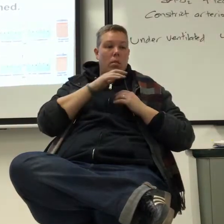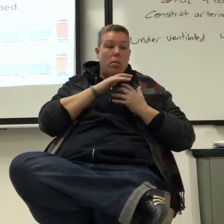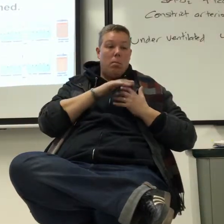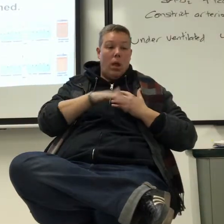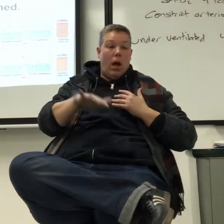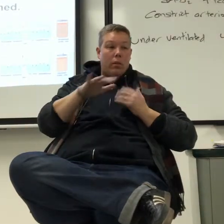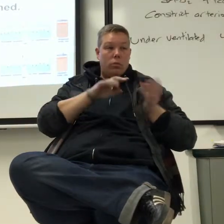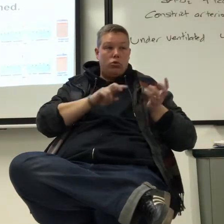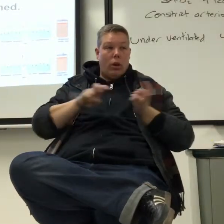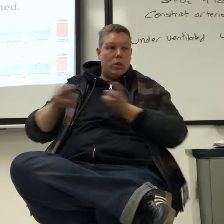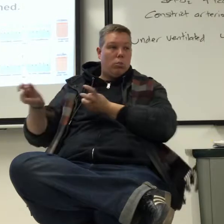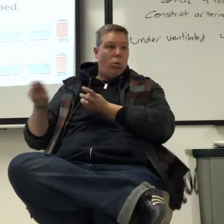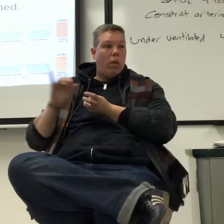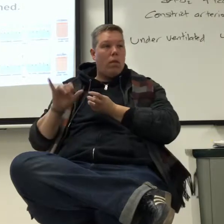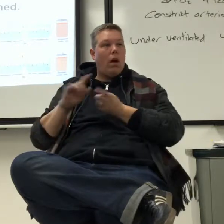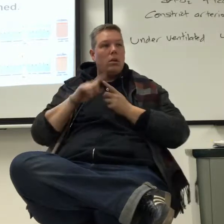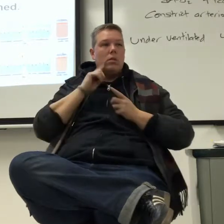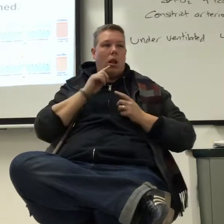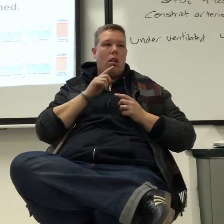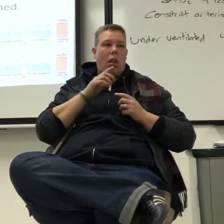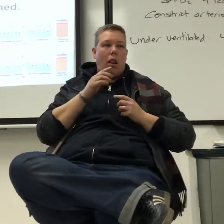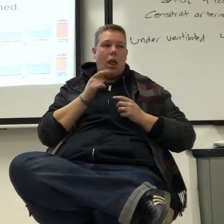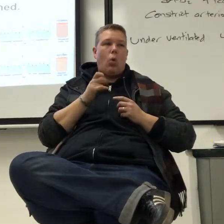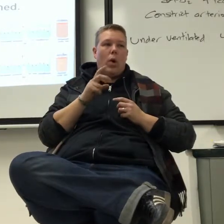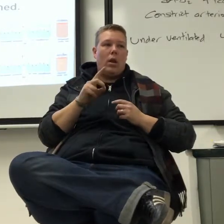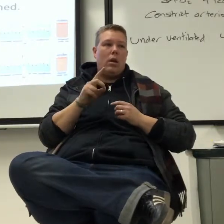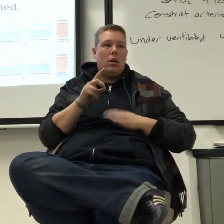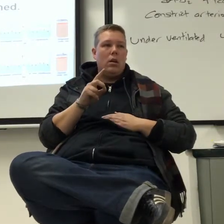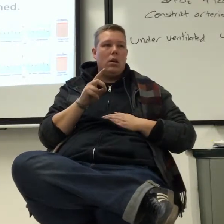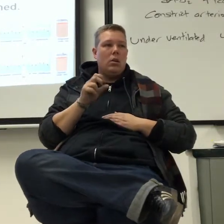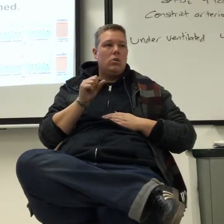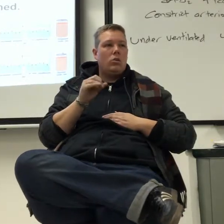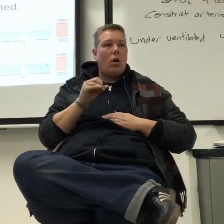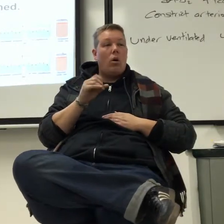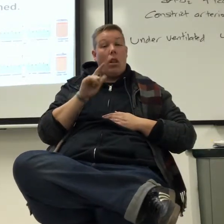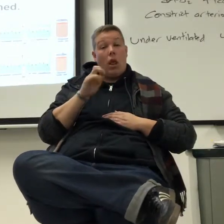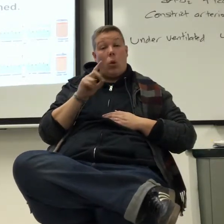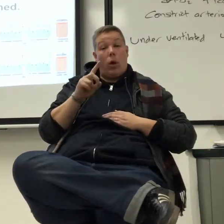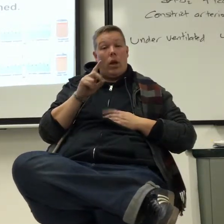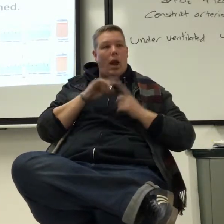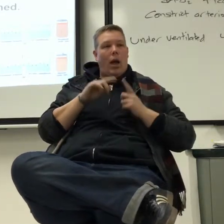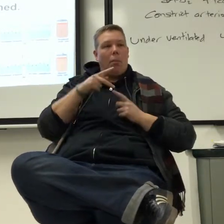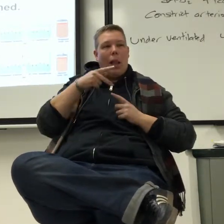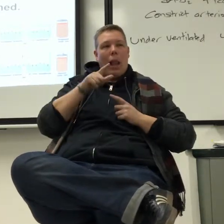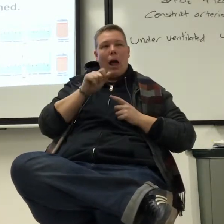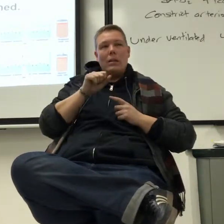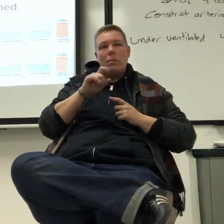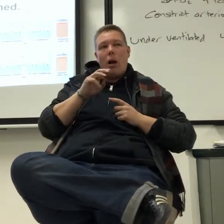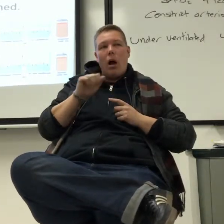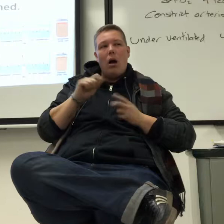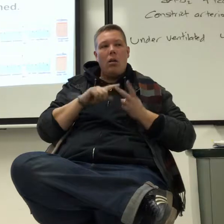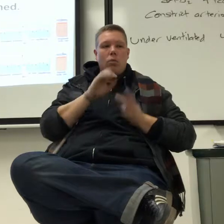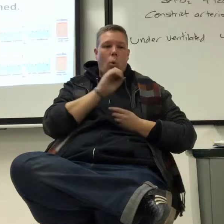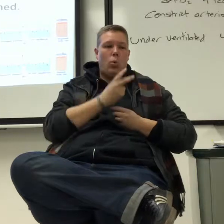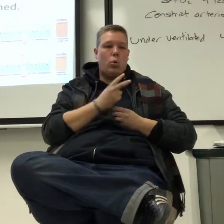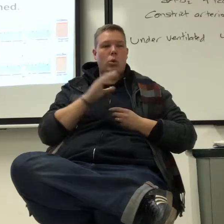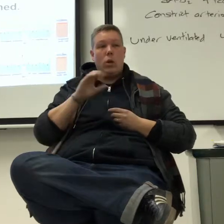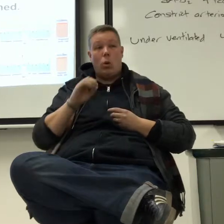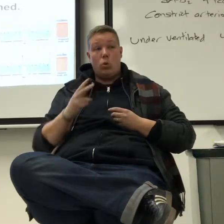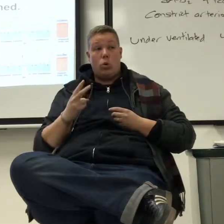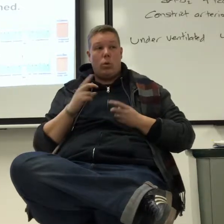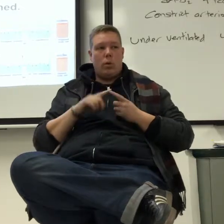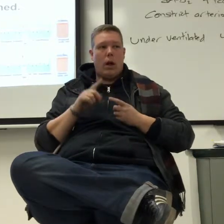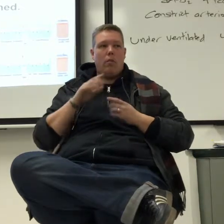liquid. In the liquid phase, such as blood plasma, the concentration of O2, CO2 gases are given by their